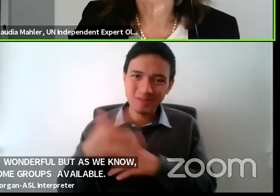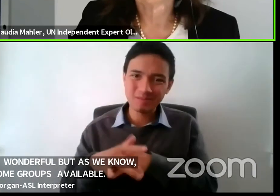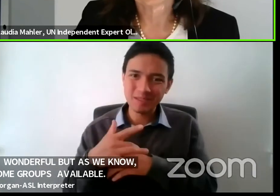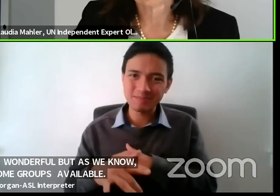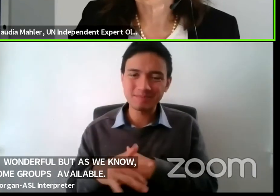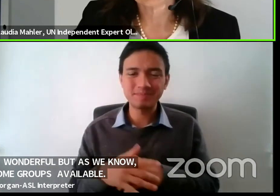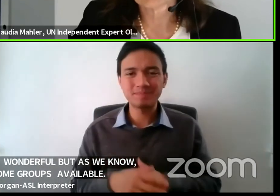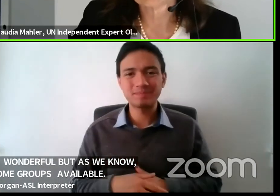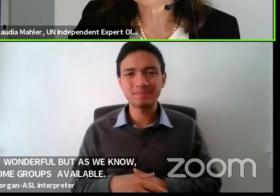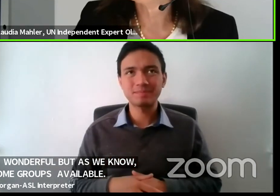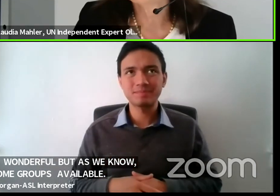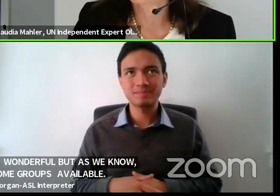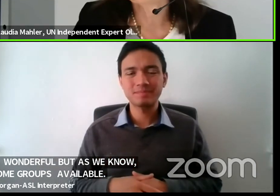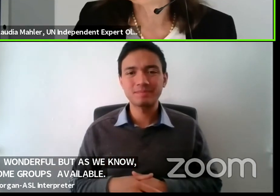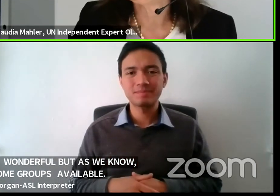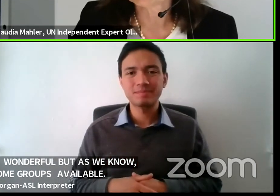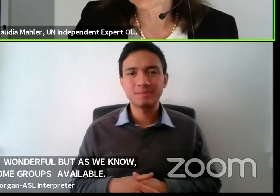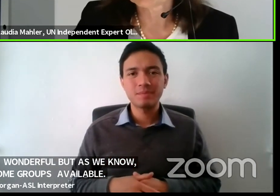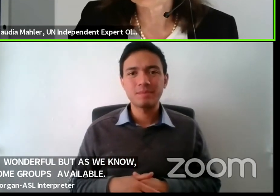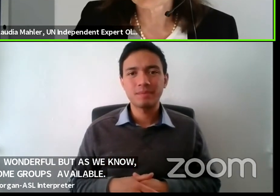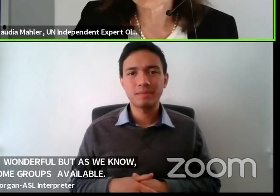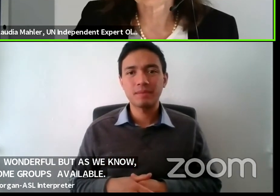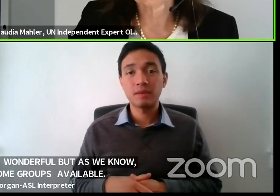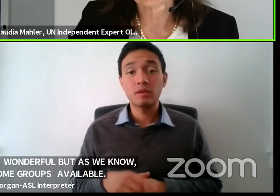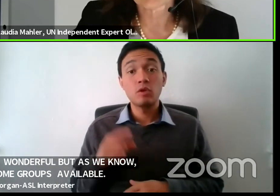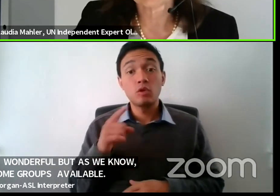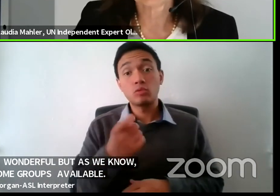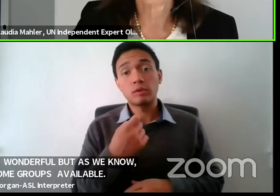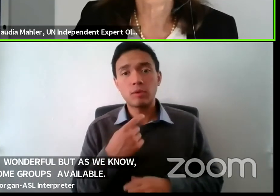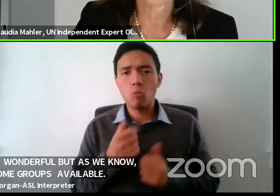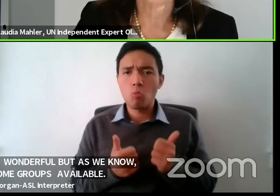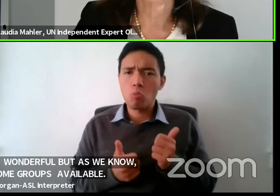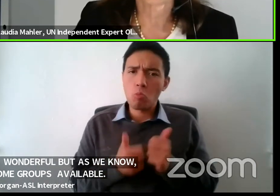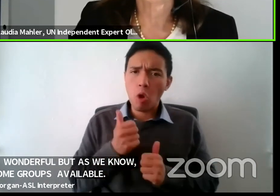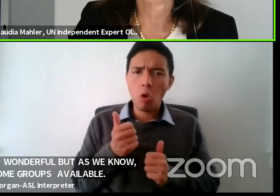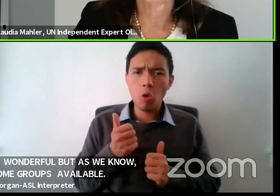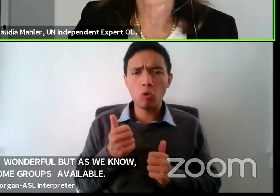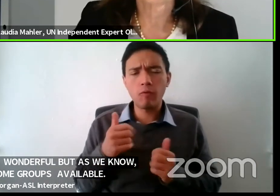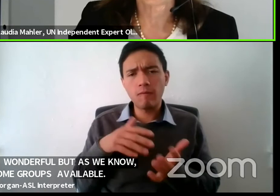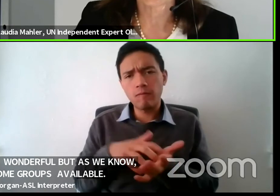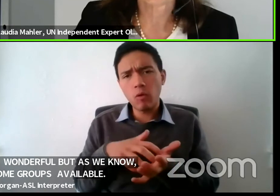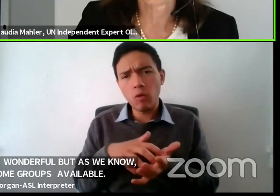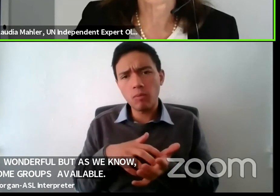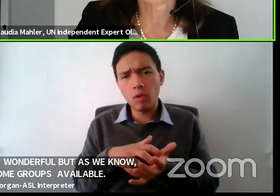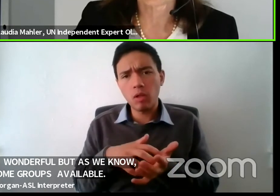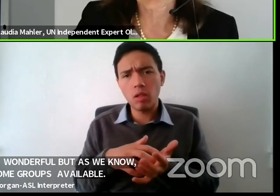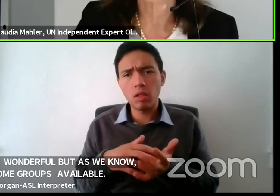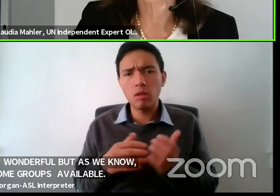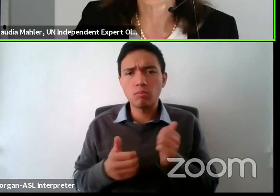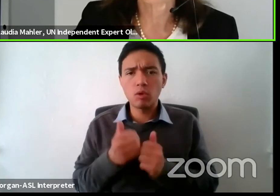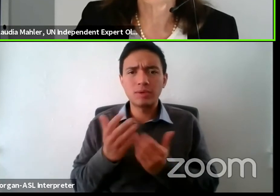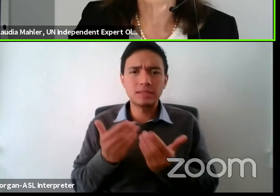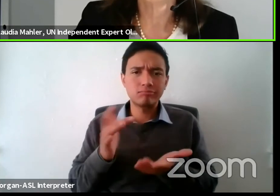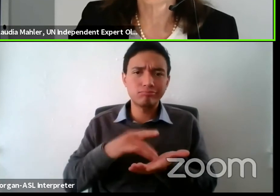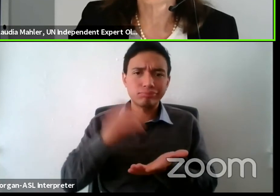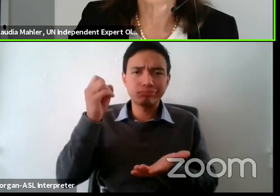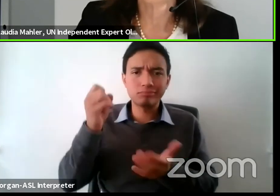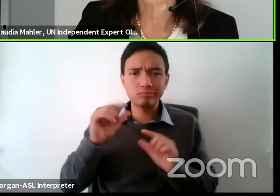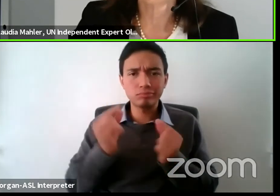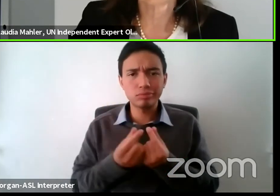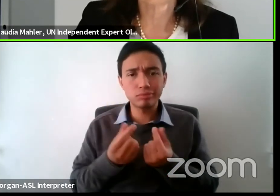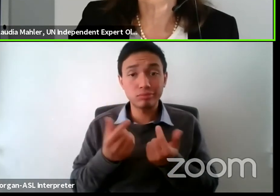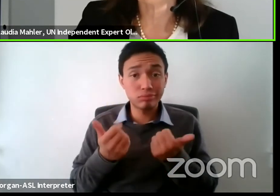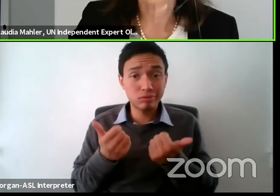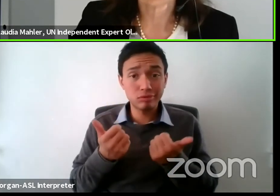what I think are the most vulnerable groups. And what I came across is that ageism aggravates all the